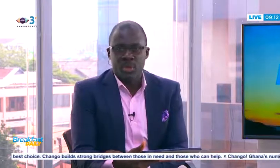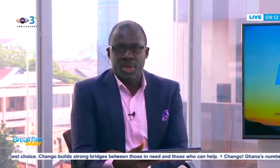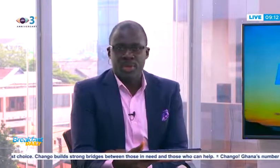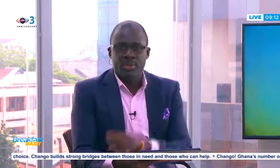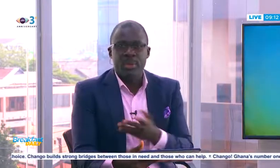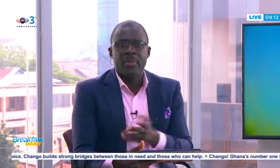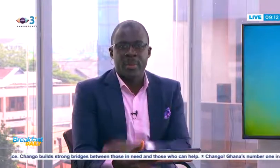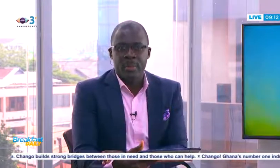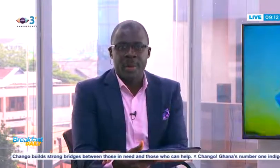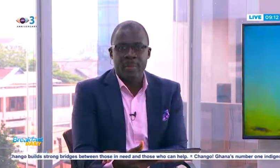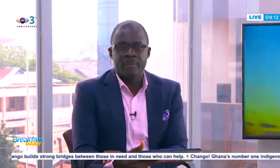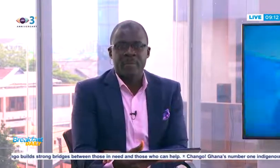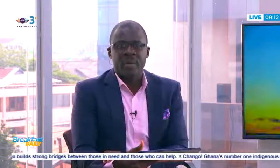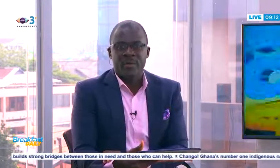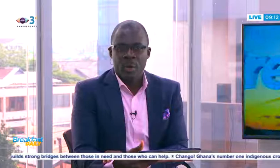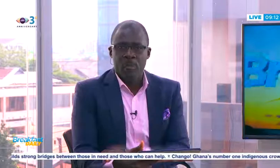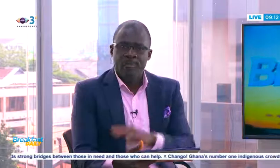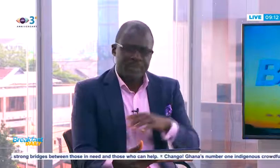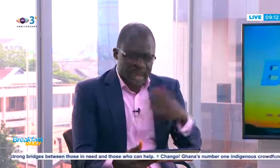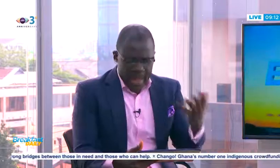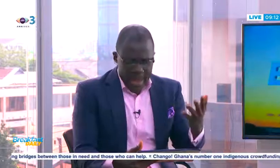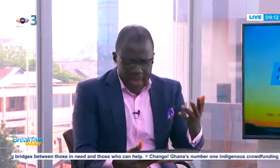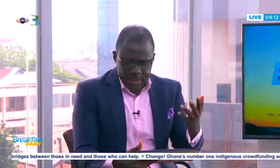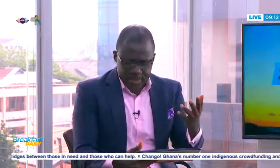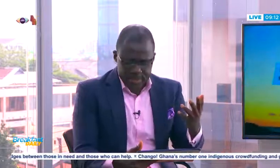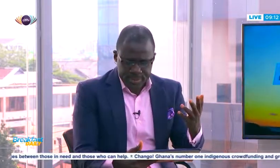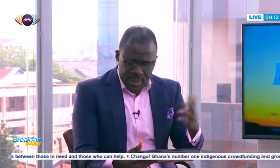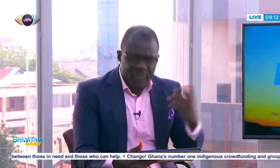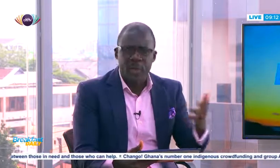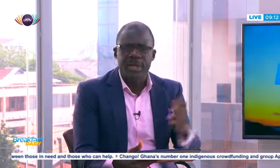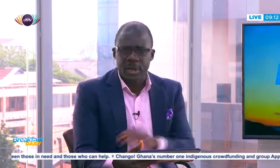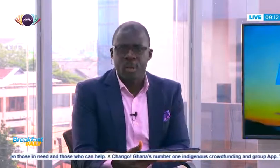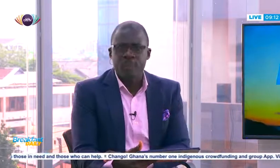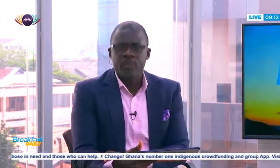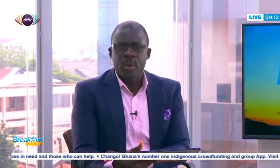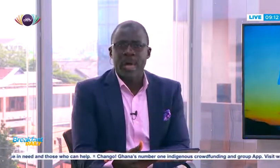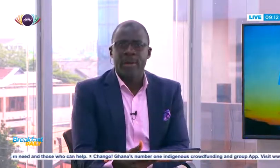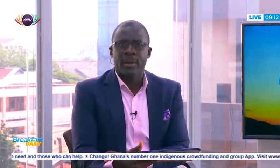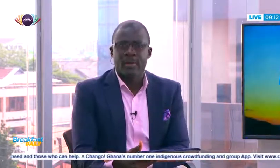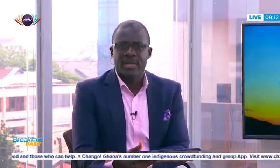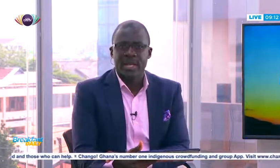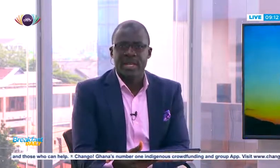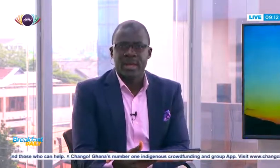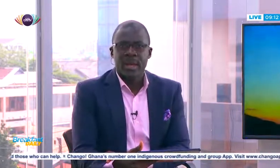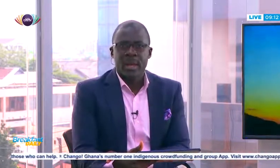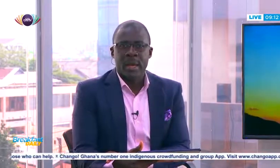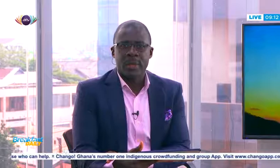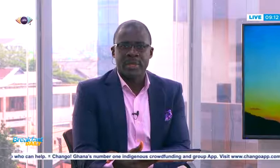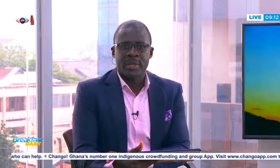Some of you may remember him from maybe a few weeks ago. We had a conversation with someone